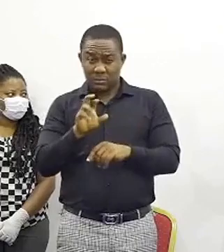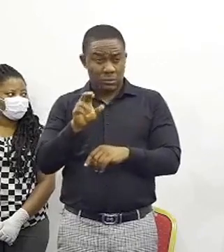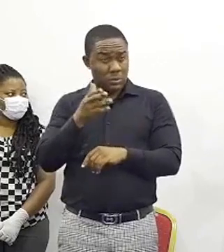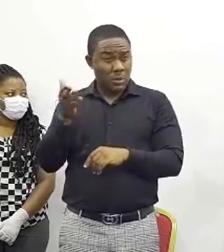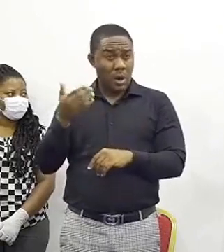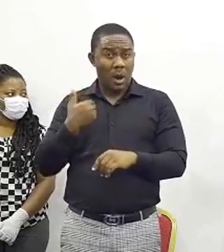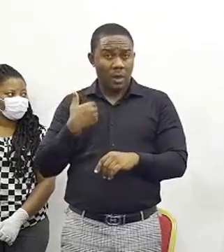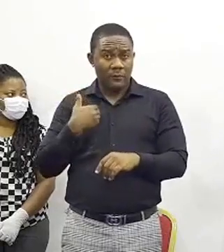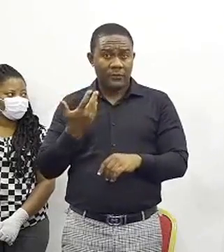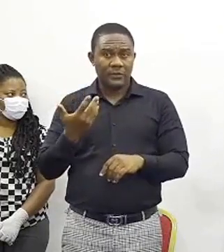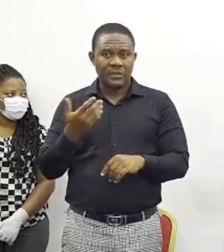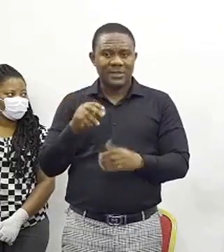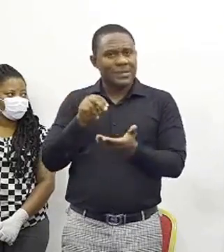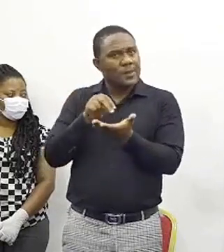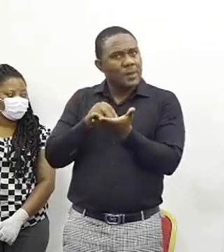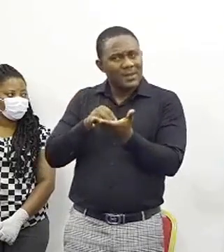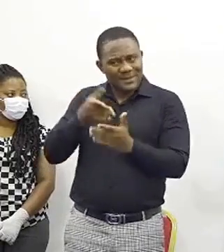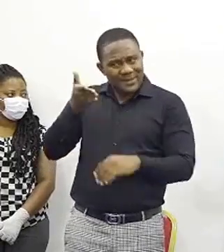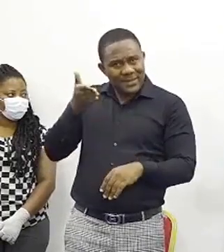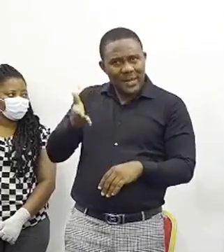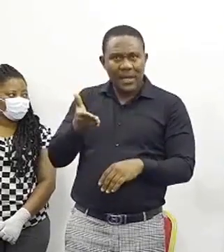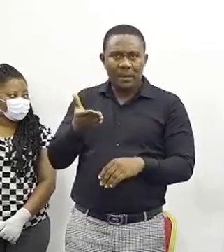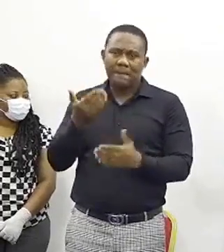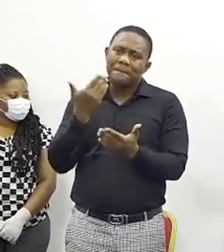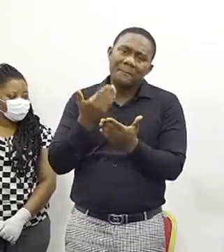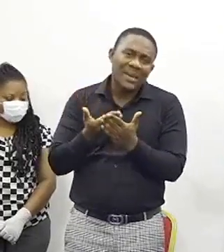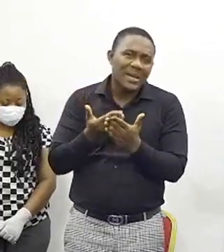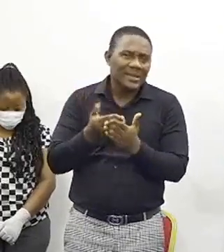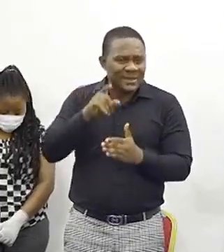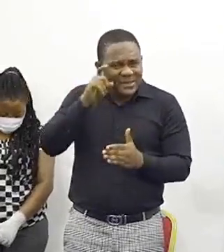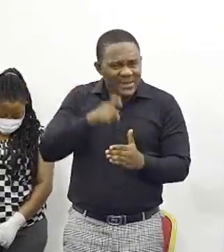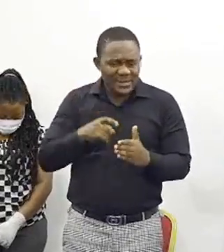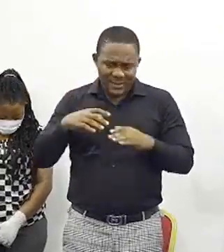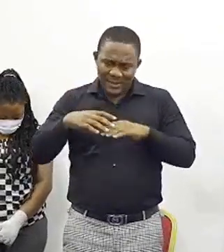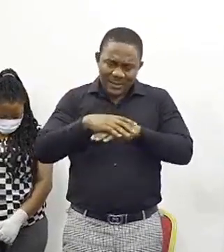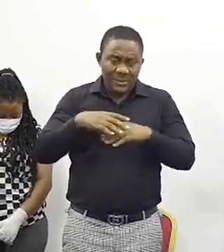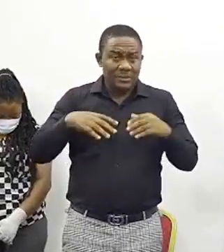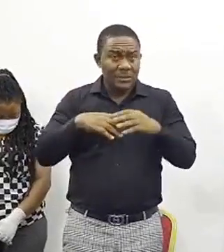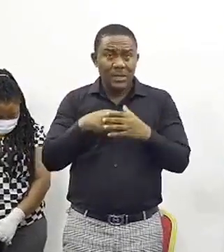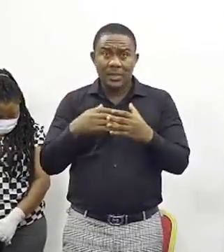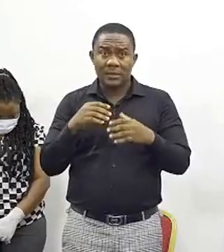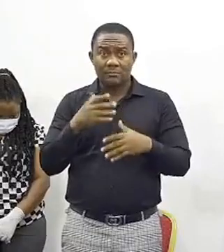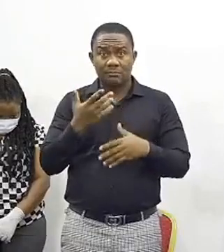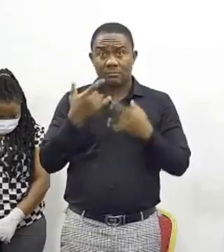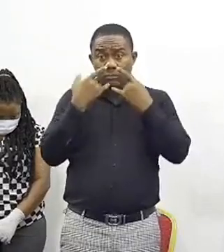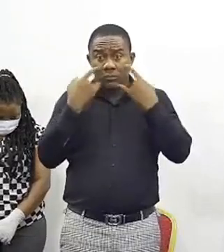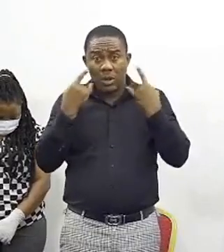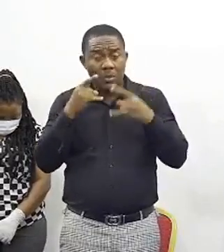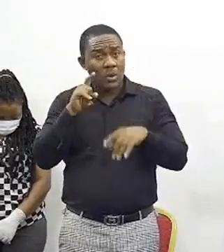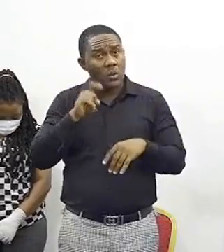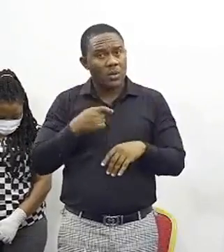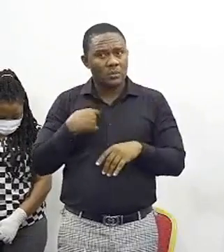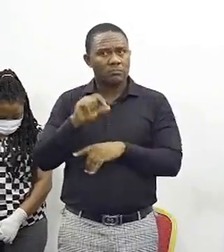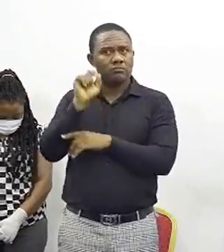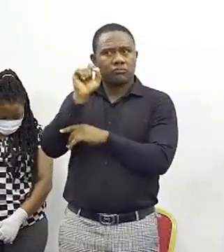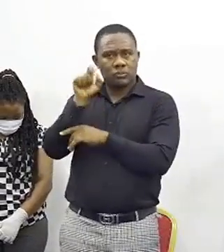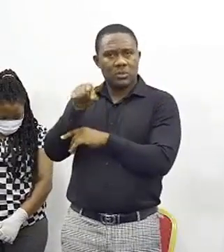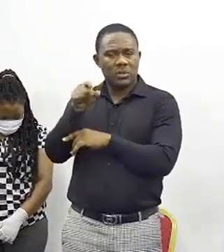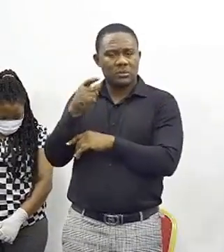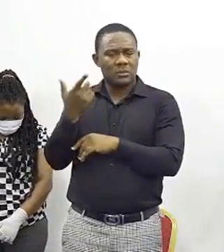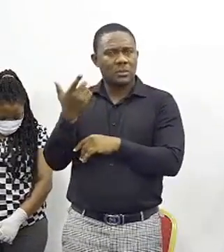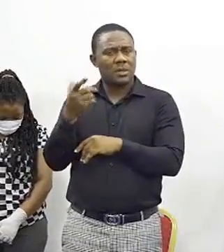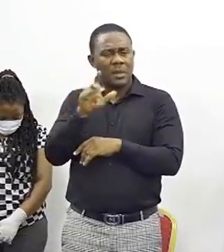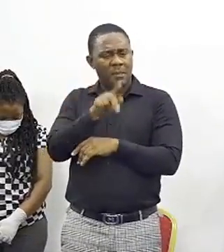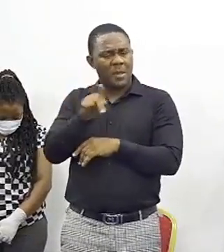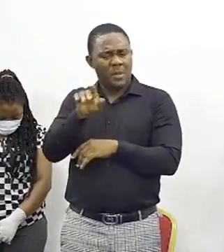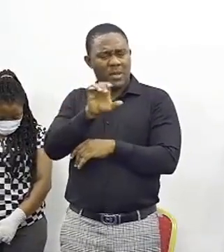facility. We have nurses there reaching out to us that they still do not have PAs to work with. Mm. So they're asking the questions, where are